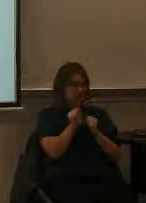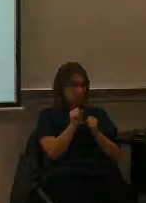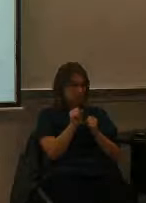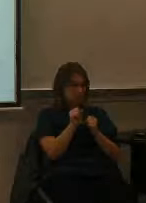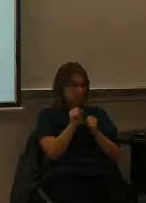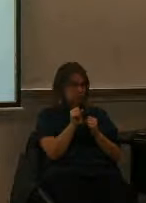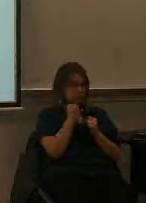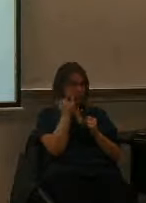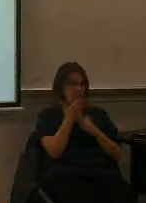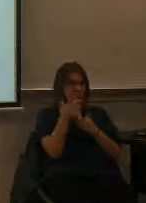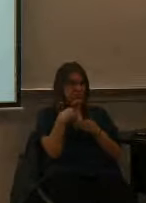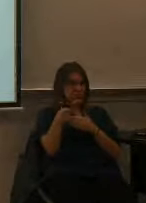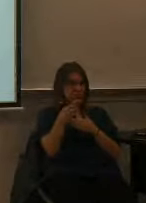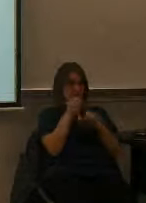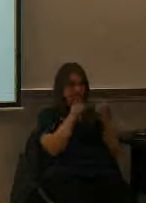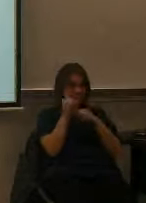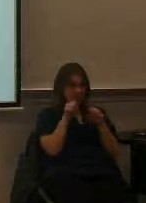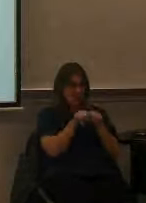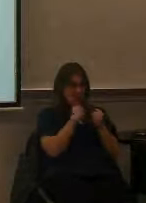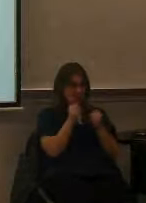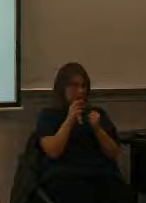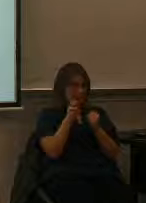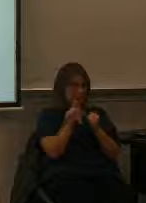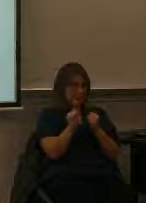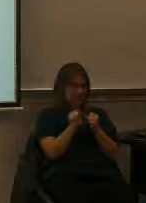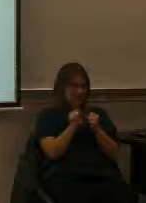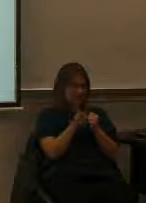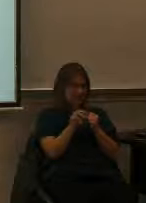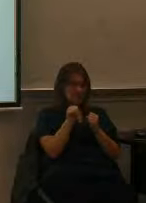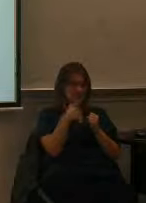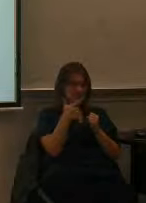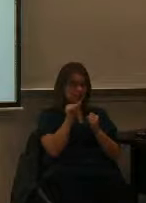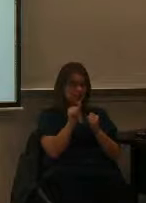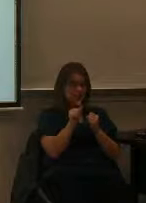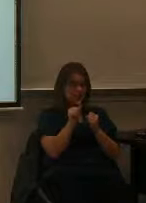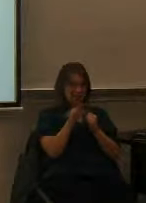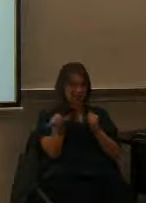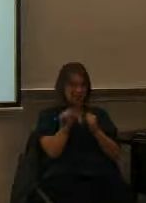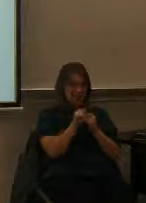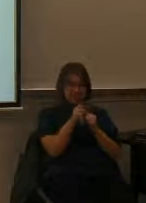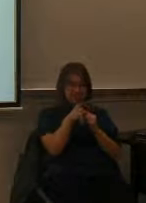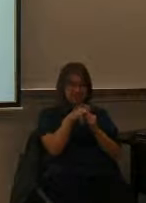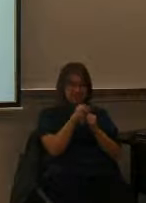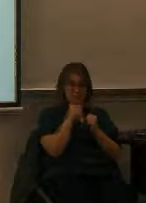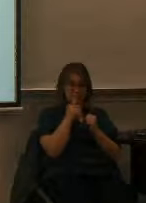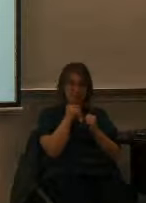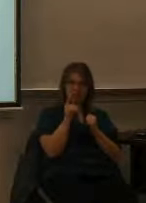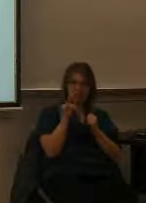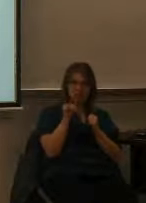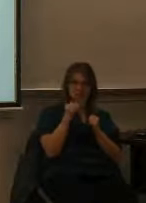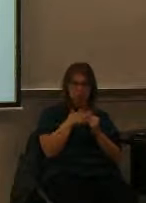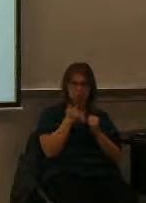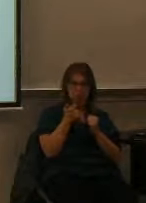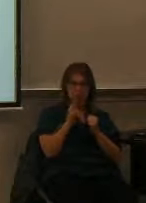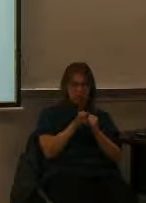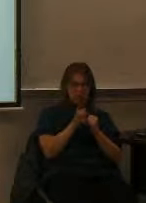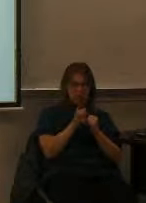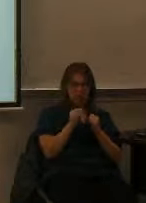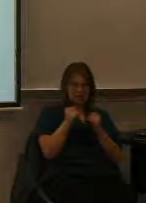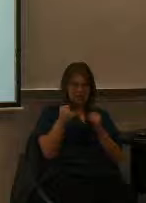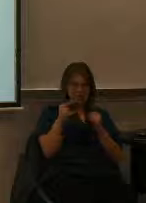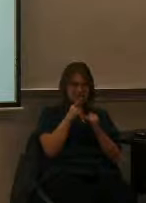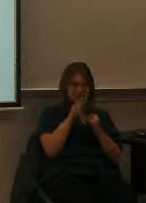So if something's out there eating and breaking cells of an alga of the same species, like, man, my genetic